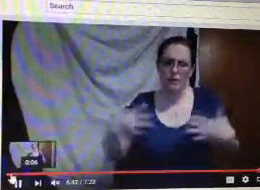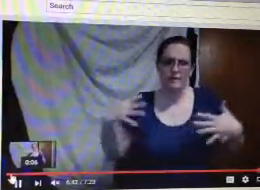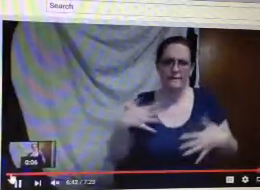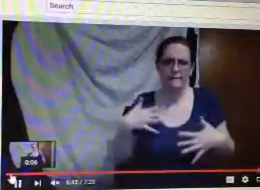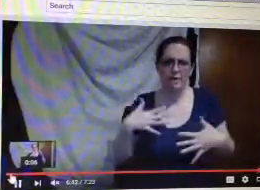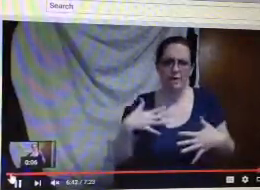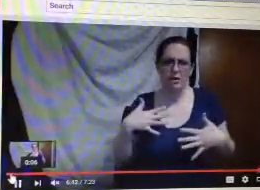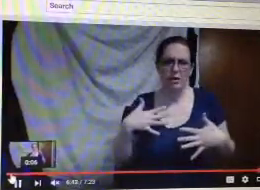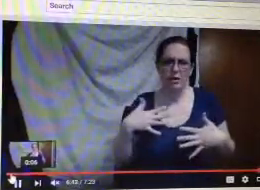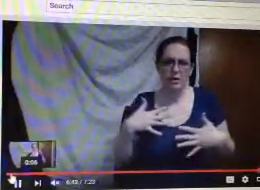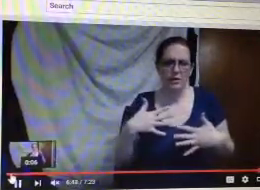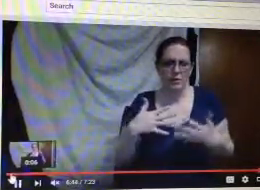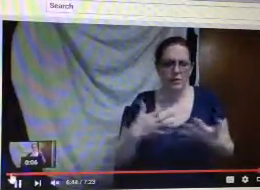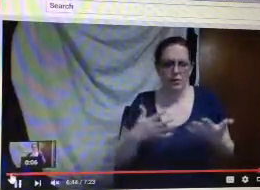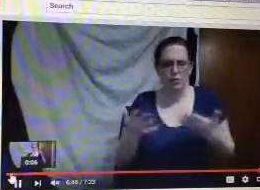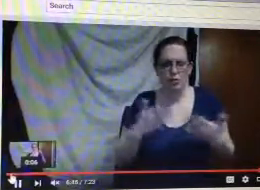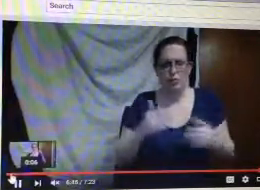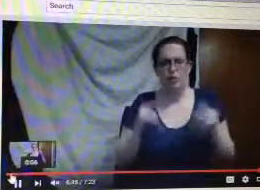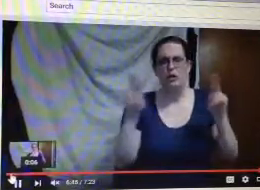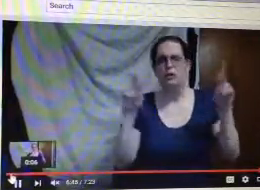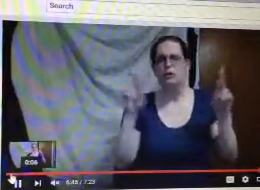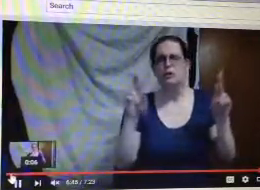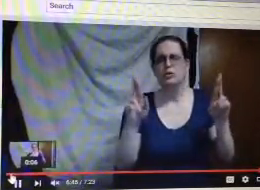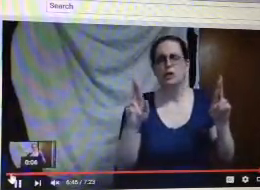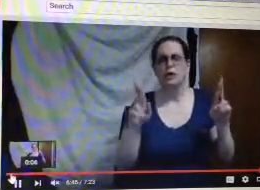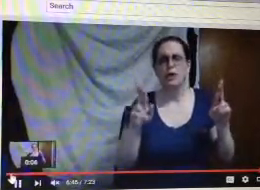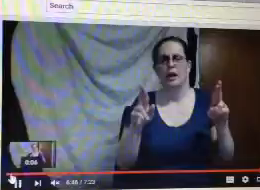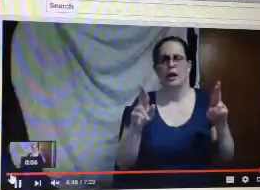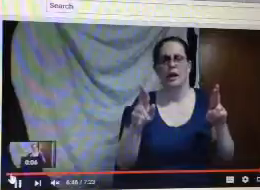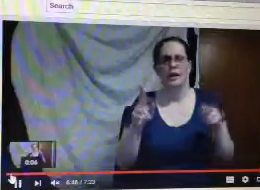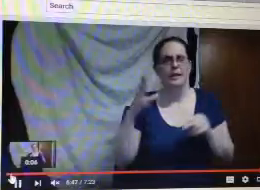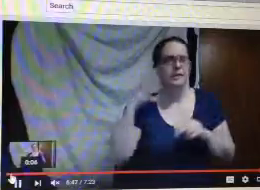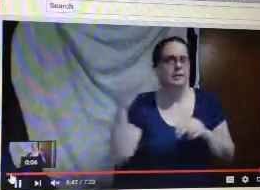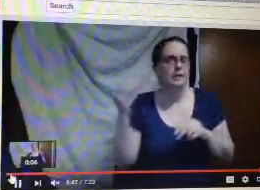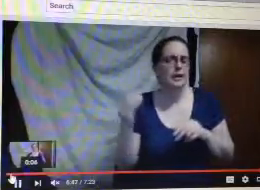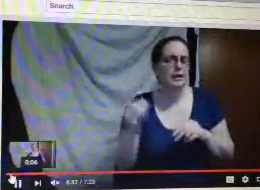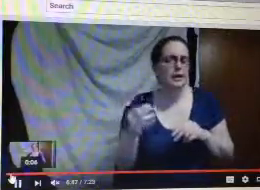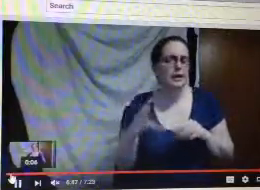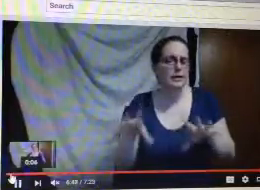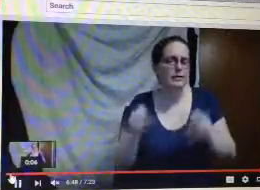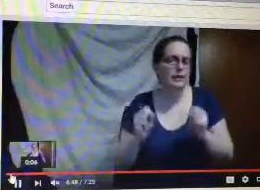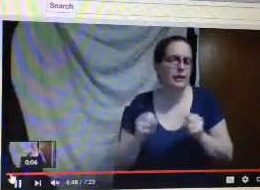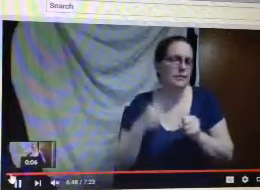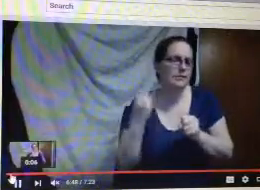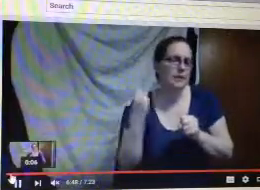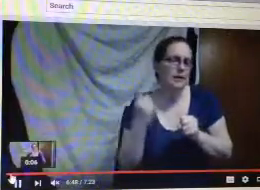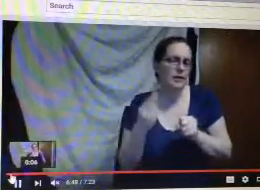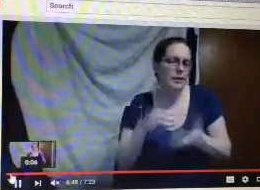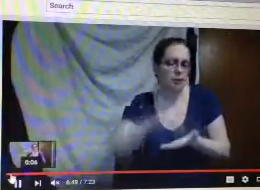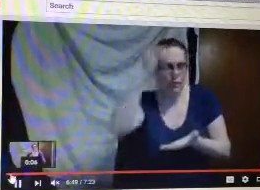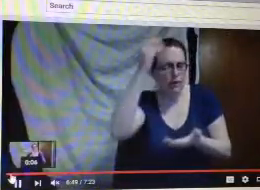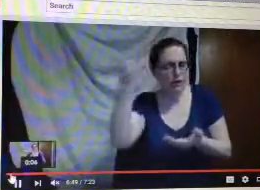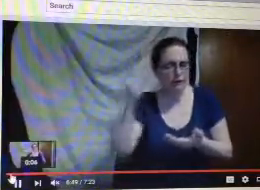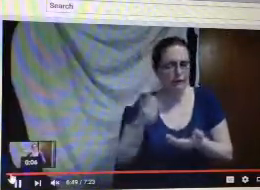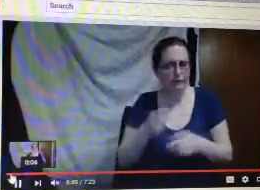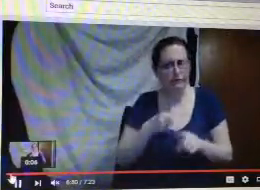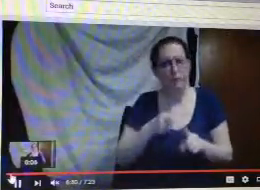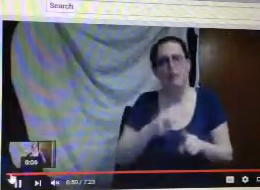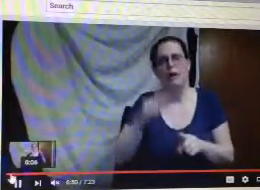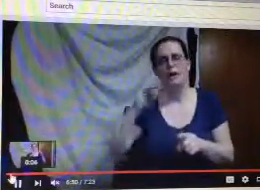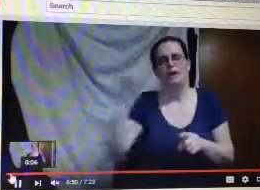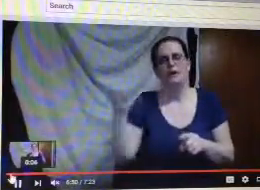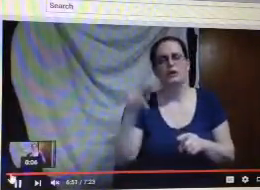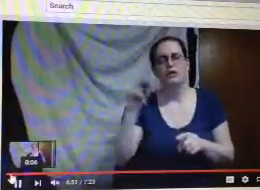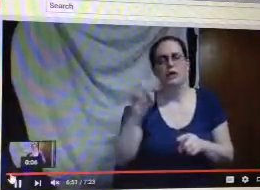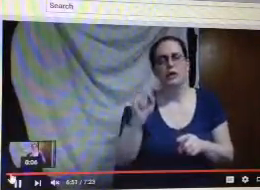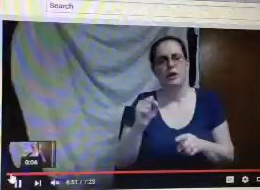and confidence, and maybe that'll bring away their fear. And also realize that the experience takes something